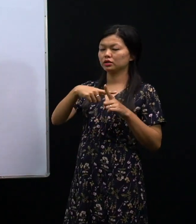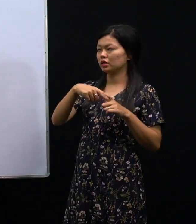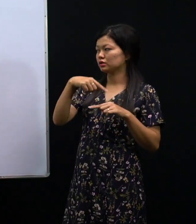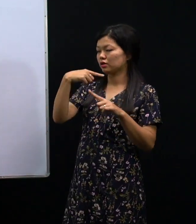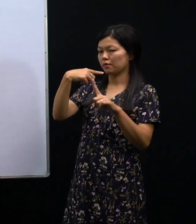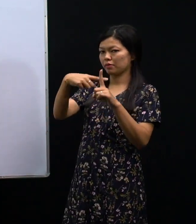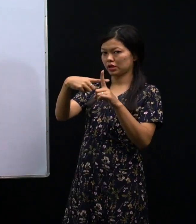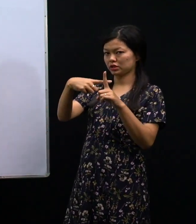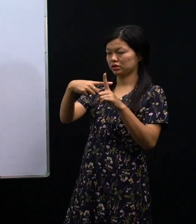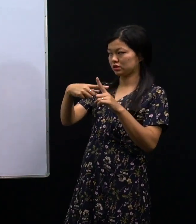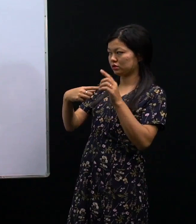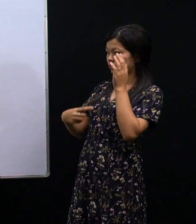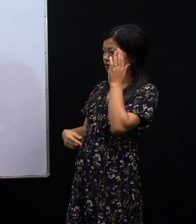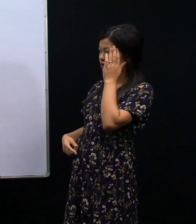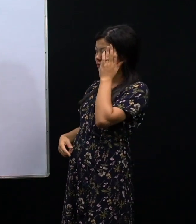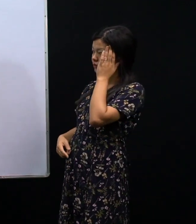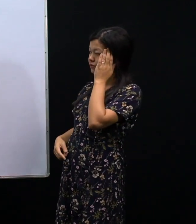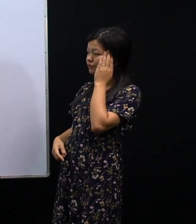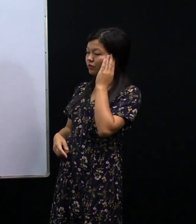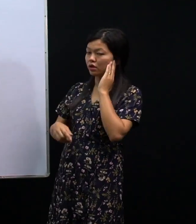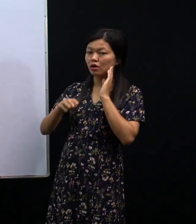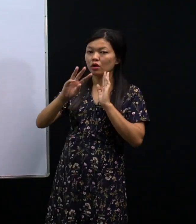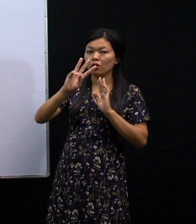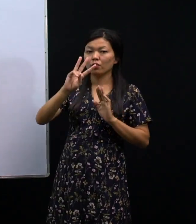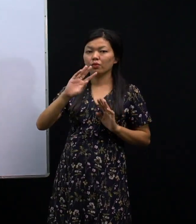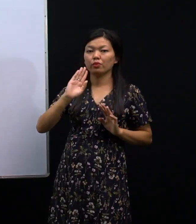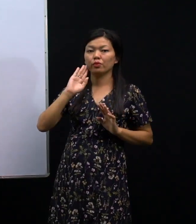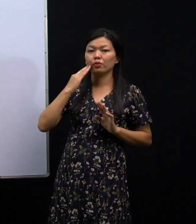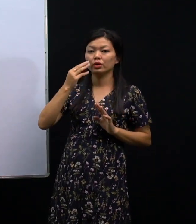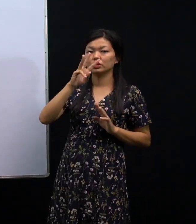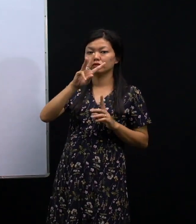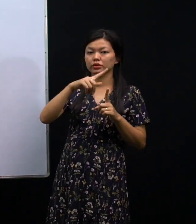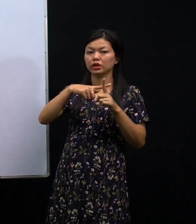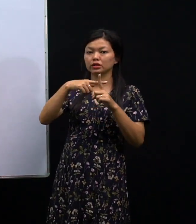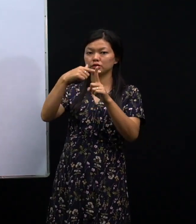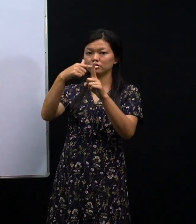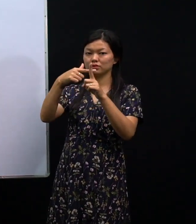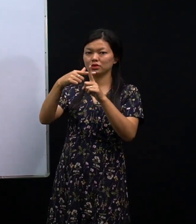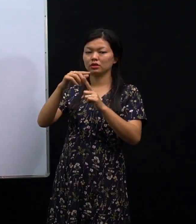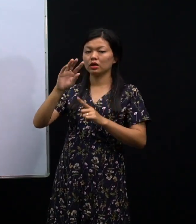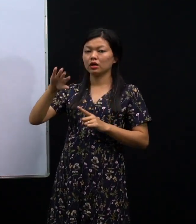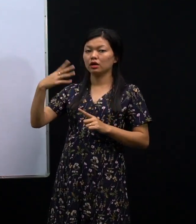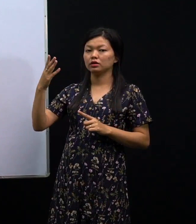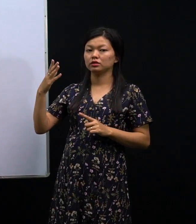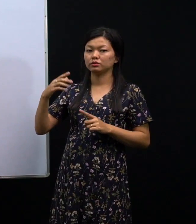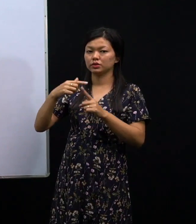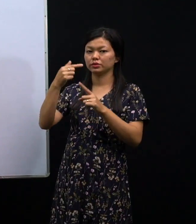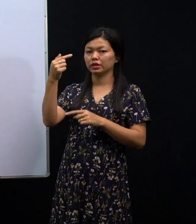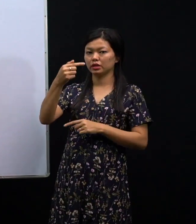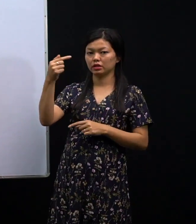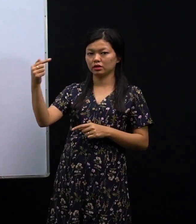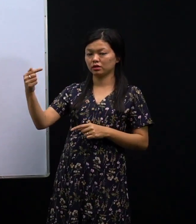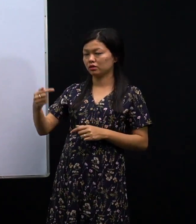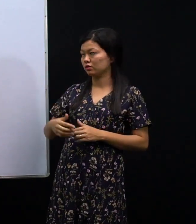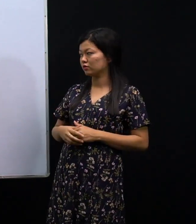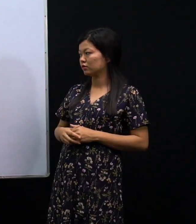3x plus. Look at it, plus. So when 3x is plus, this is plus, other 2 must be negative. Like minus